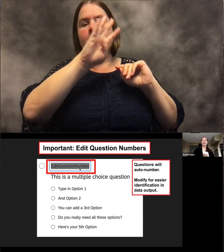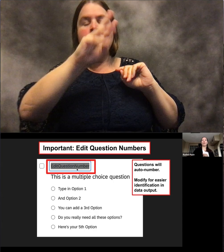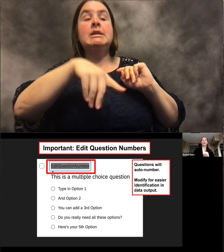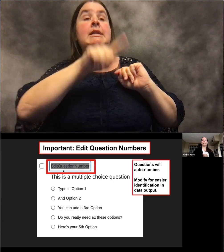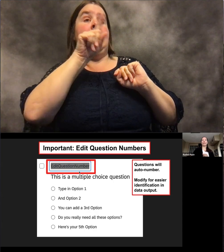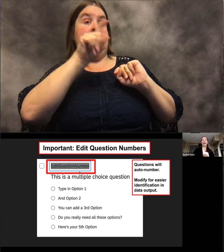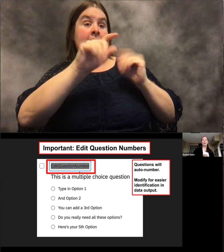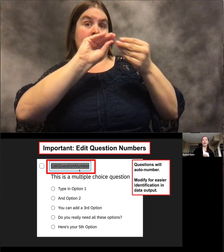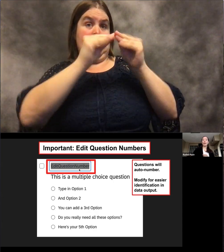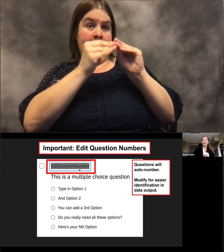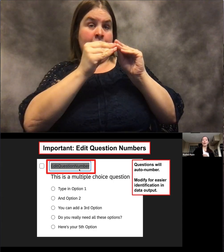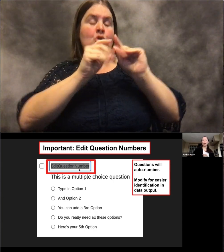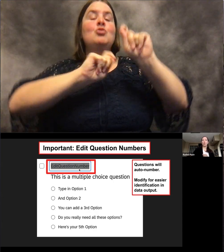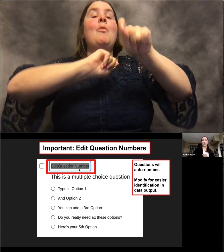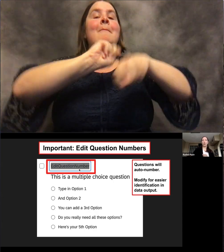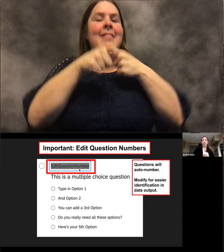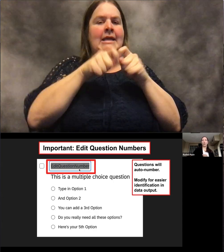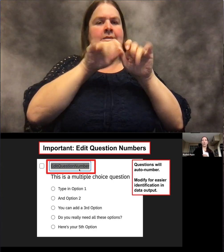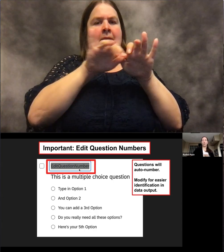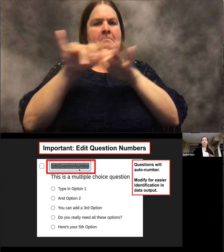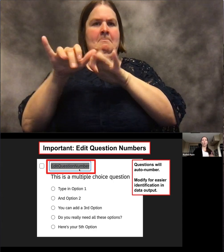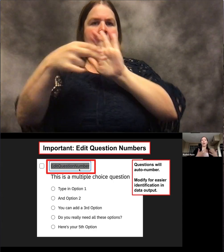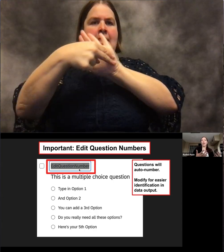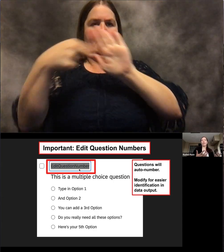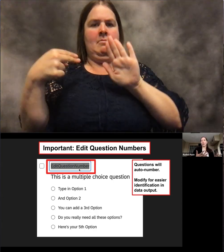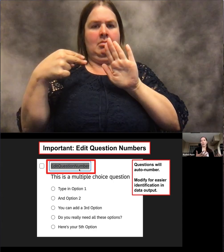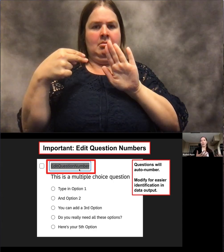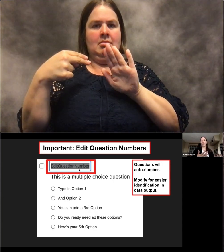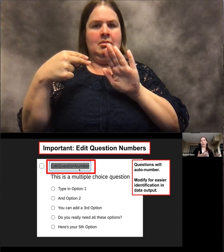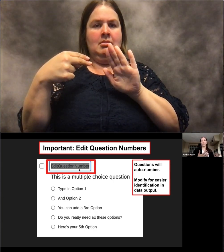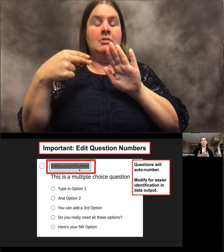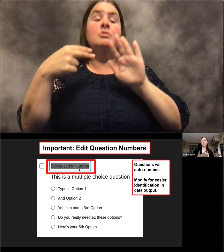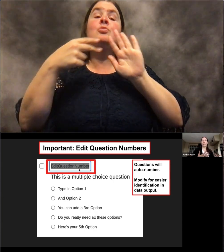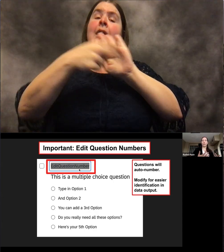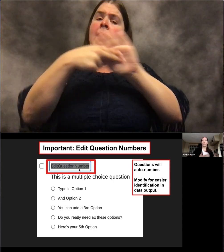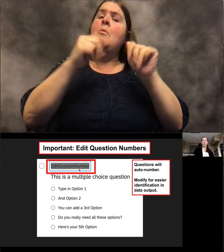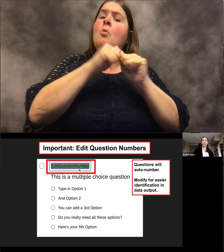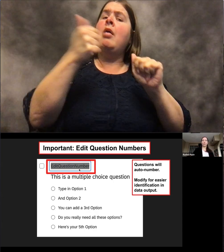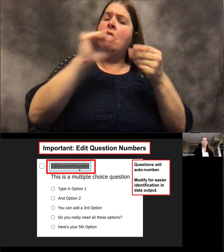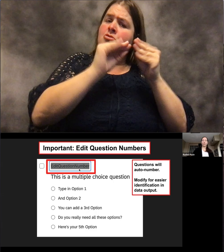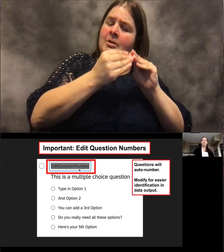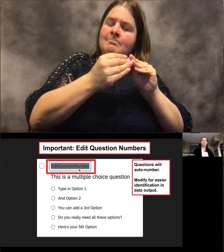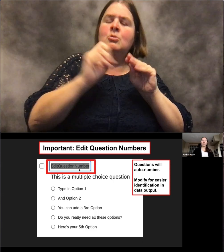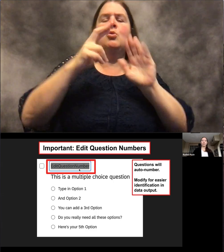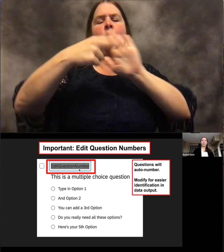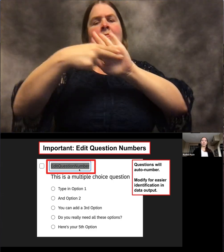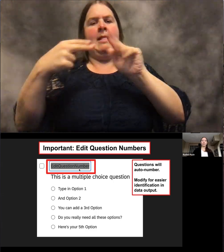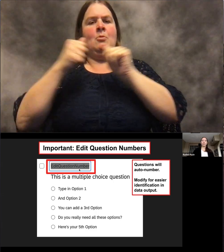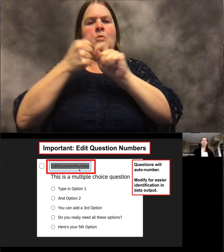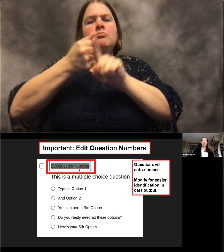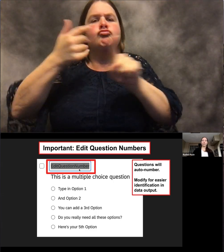And then you can type in a question number or whatever you want that question to be named.